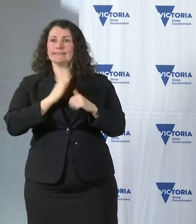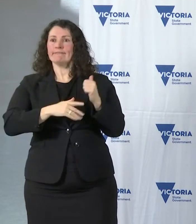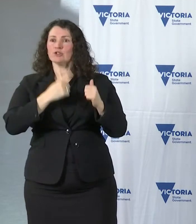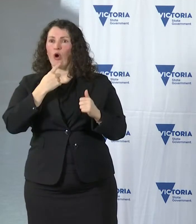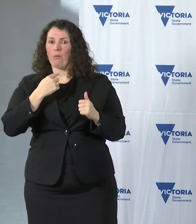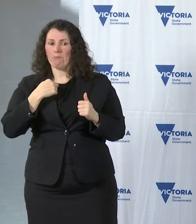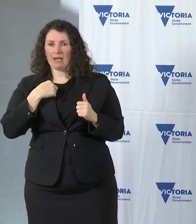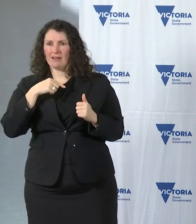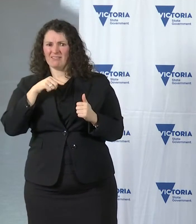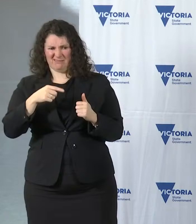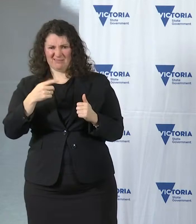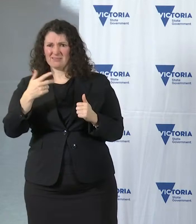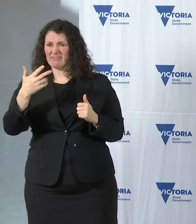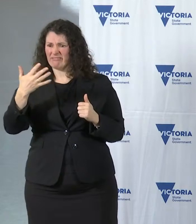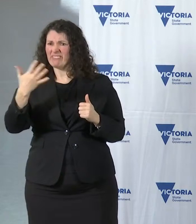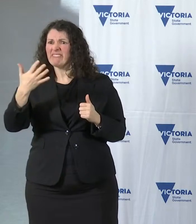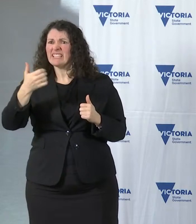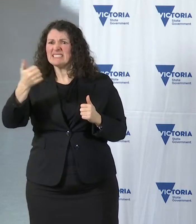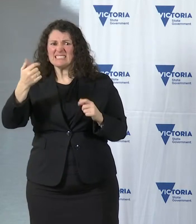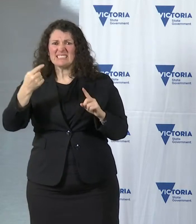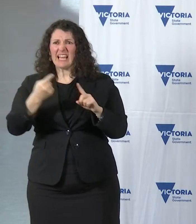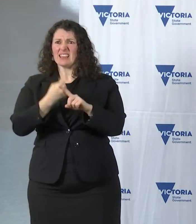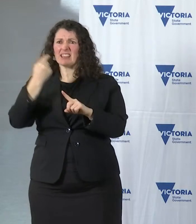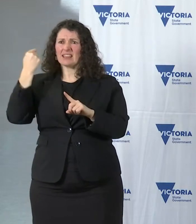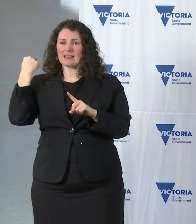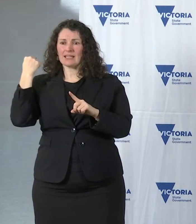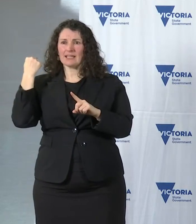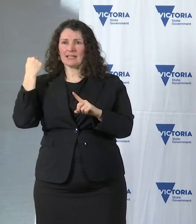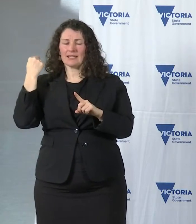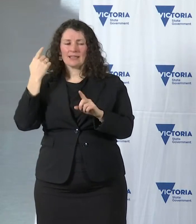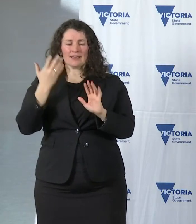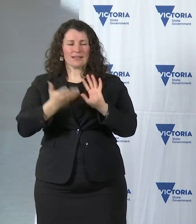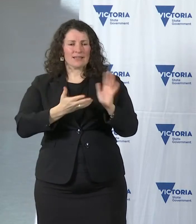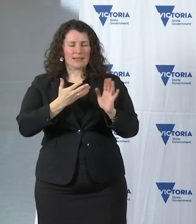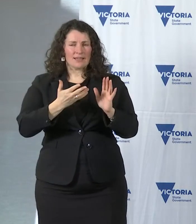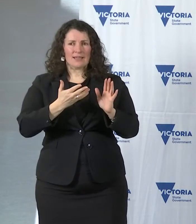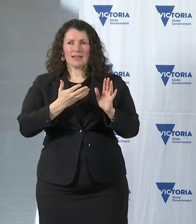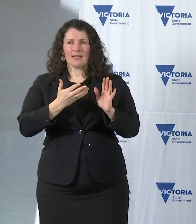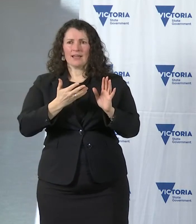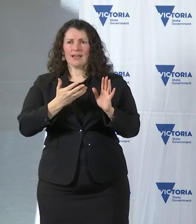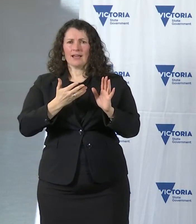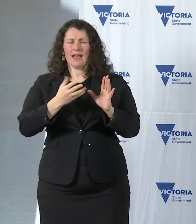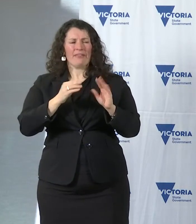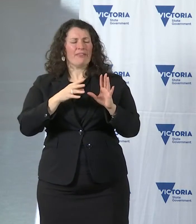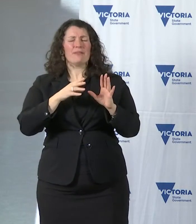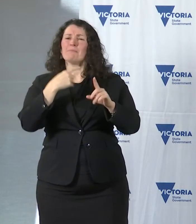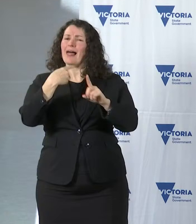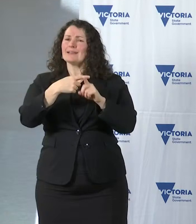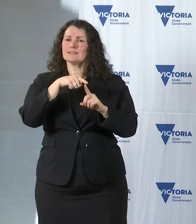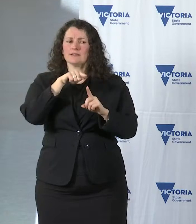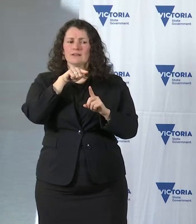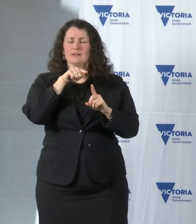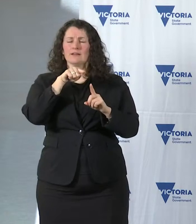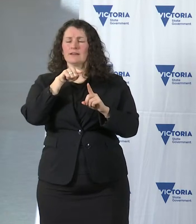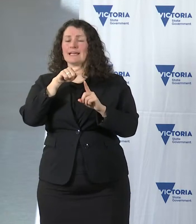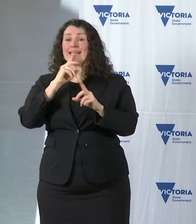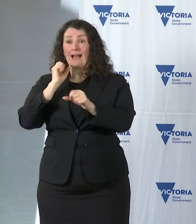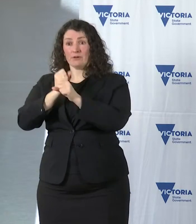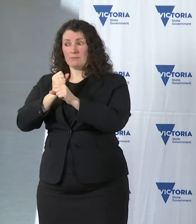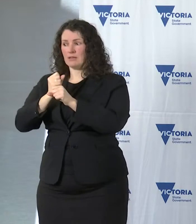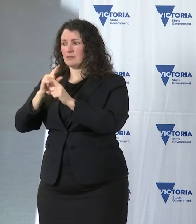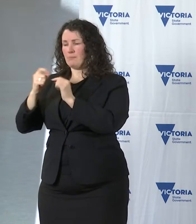to the 18th, and then 3 hours later they received a text message saying that actually it was about the 16th and that the first message had been